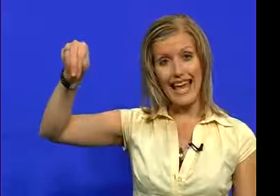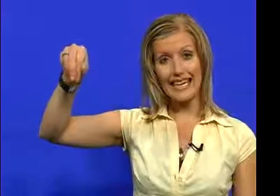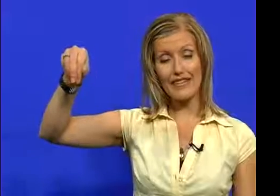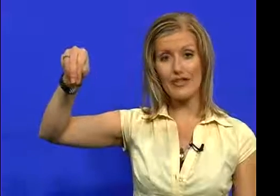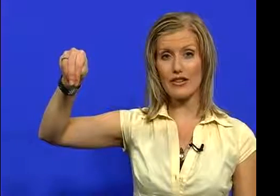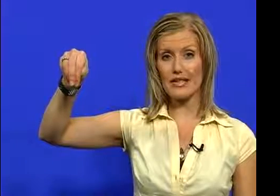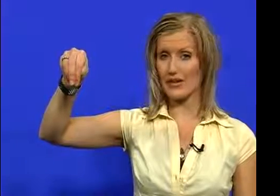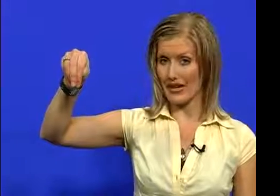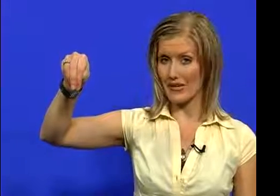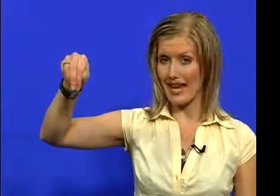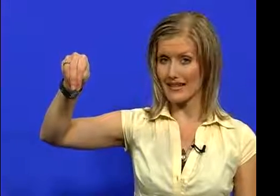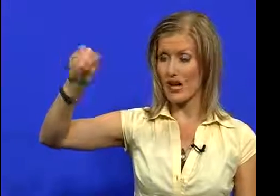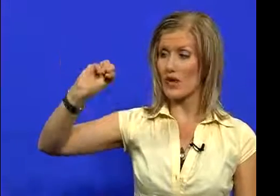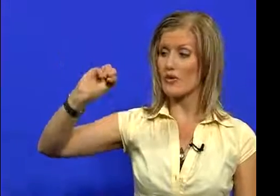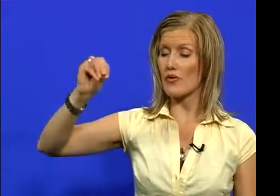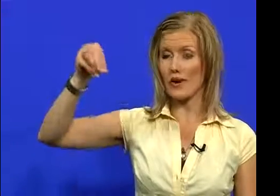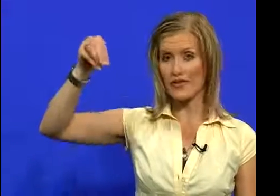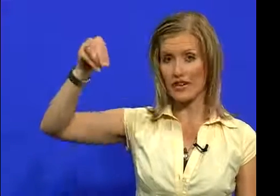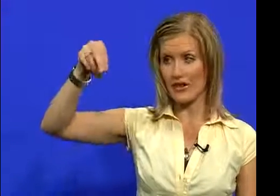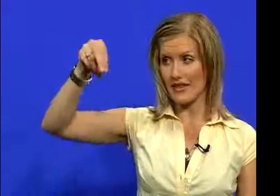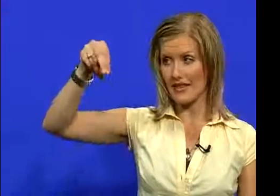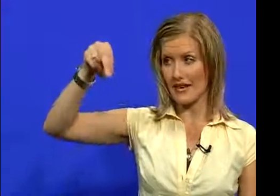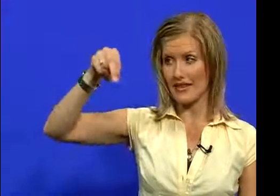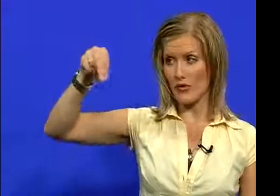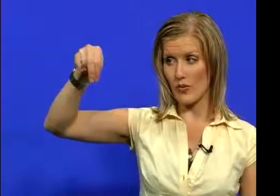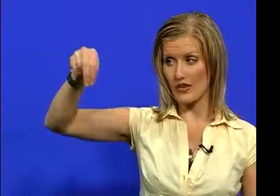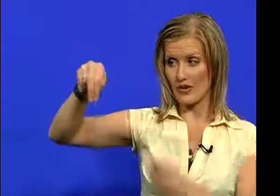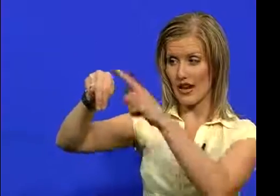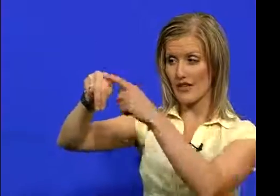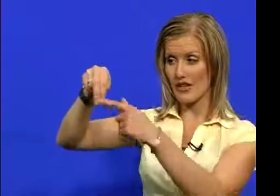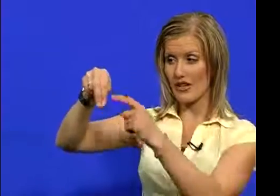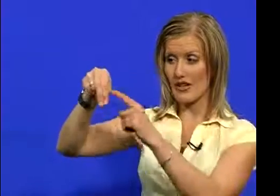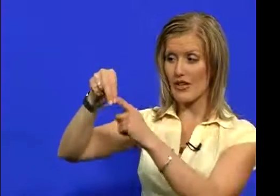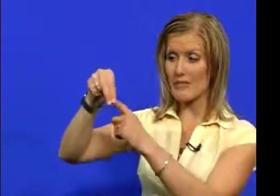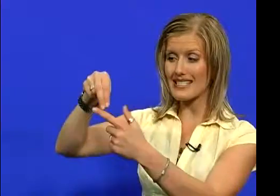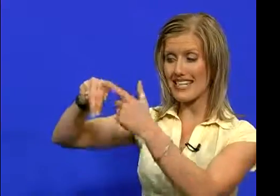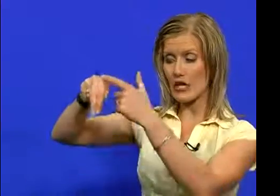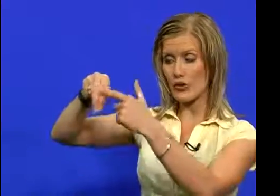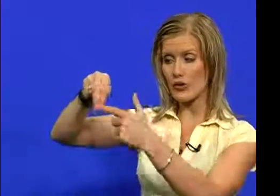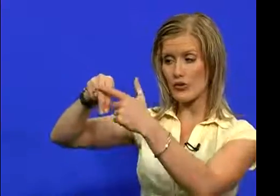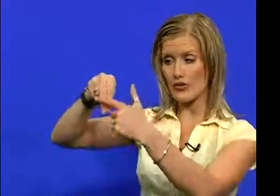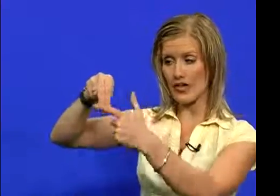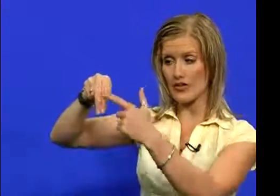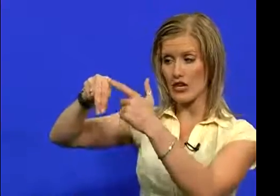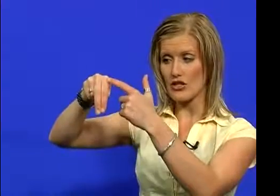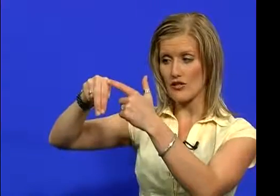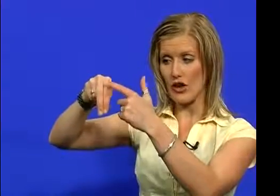N, very similar. Can you guess? Remove 1 finger in there and you want to have the thumb sticking through 2 fingers. So you've got your